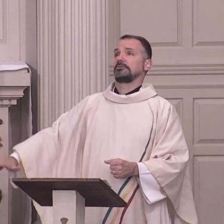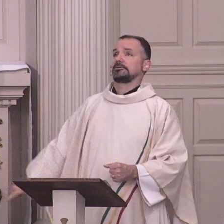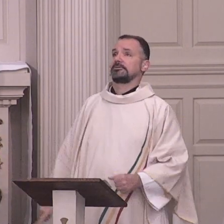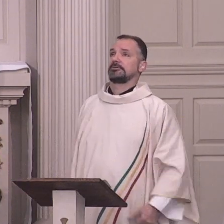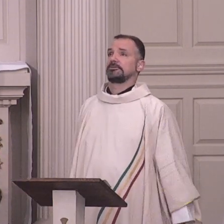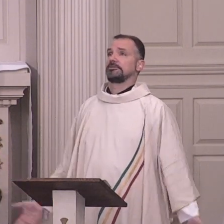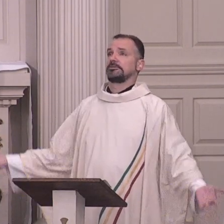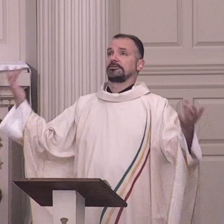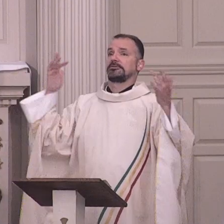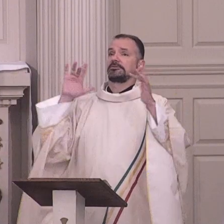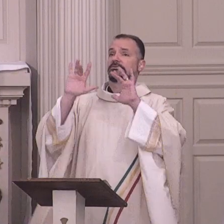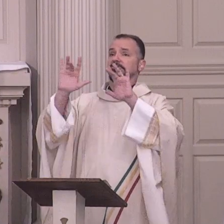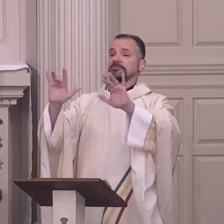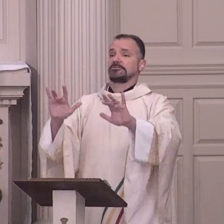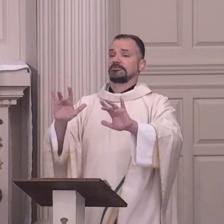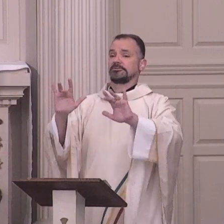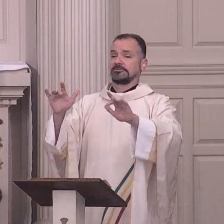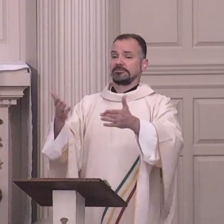Kyrie